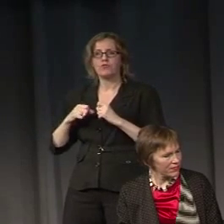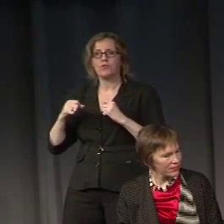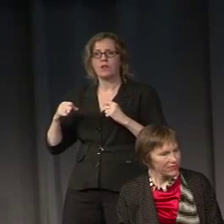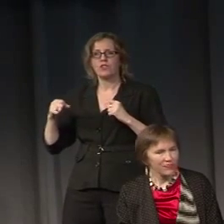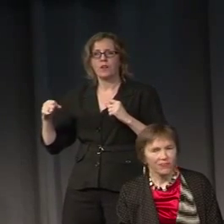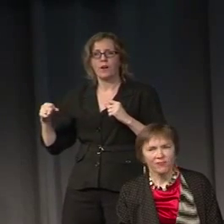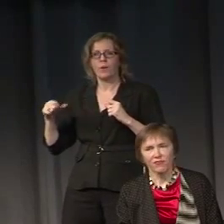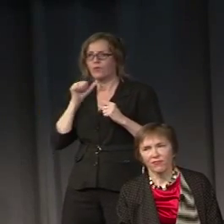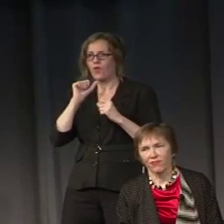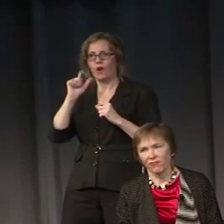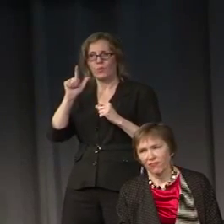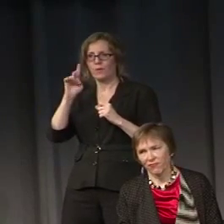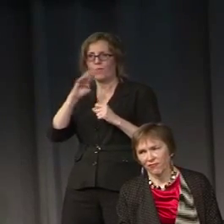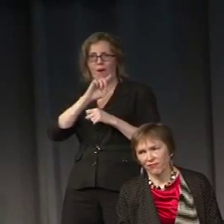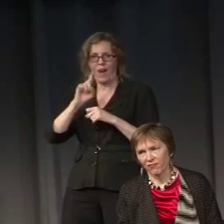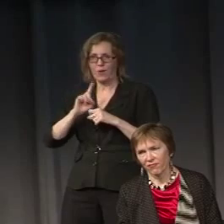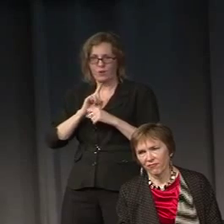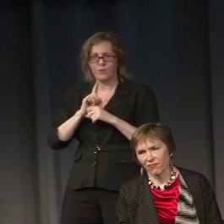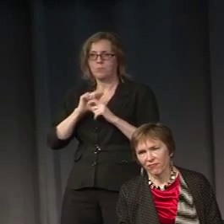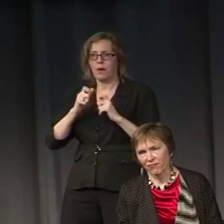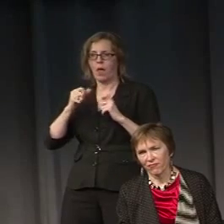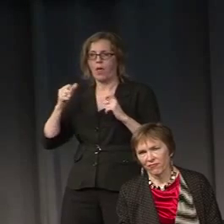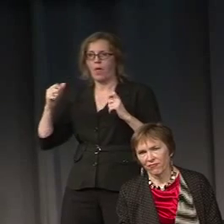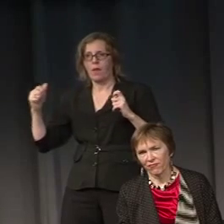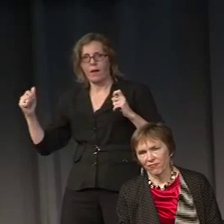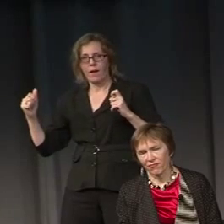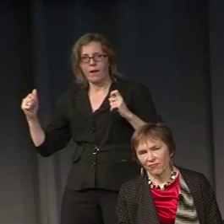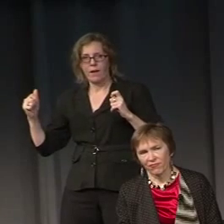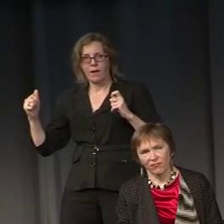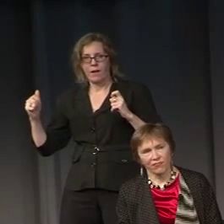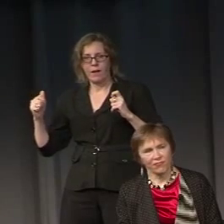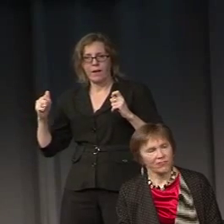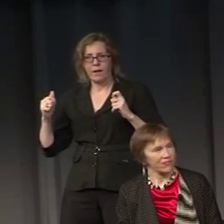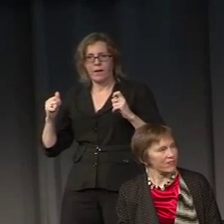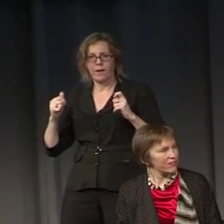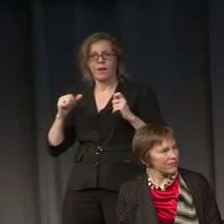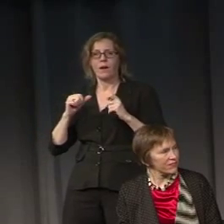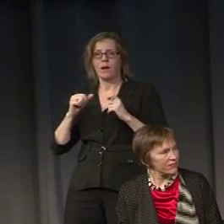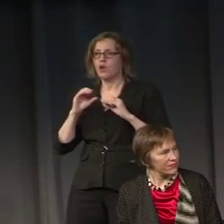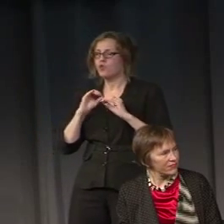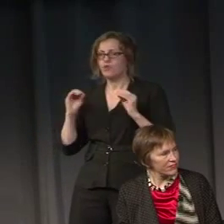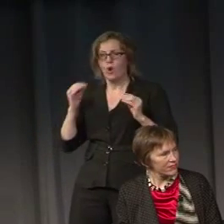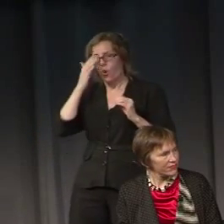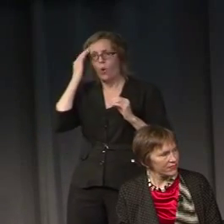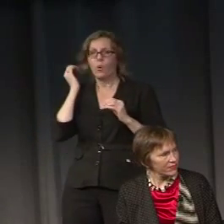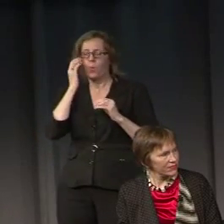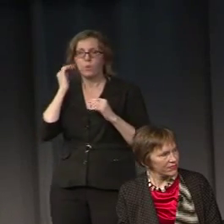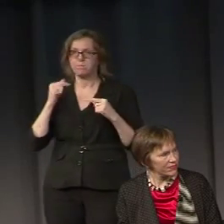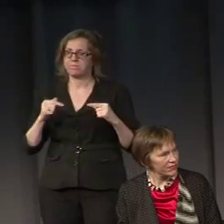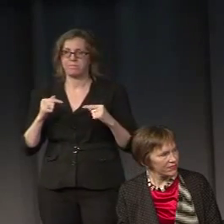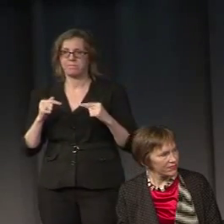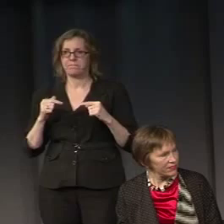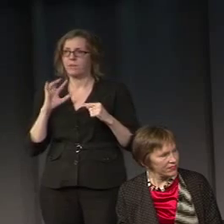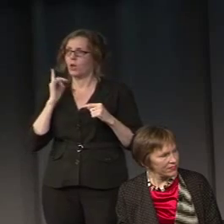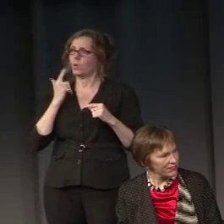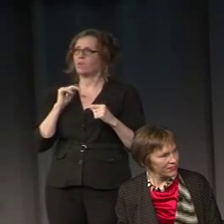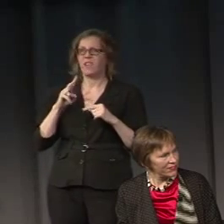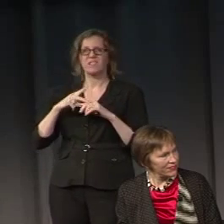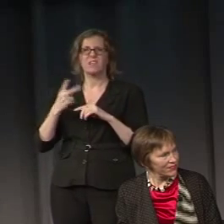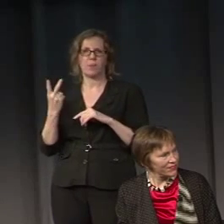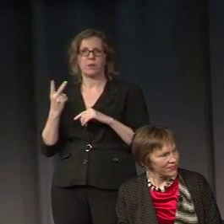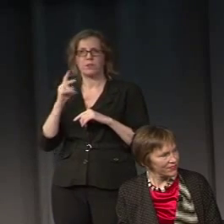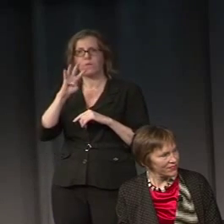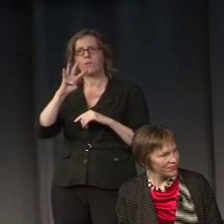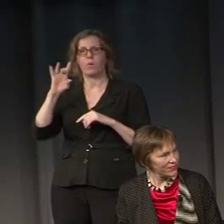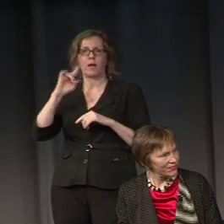And a very common rhythm that people synced to was sort of a double time, like a 48-hour